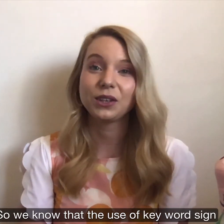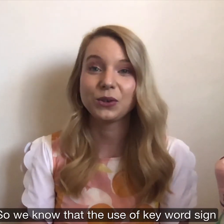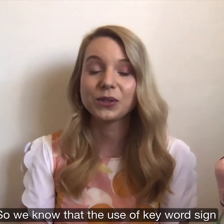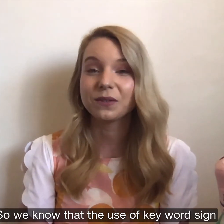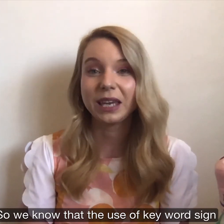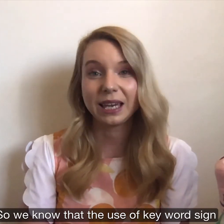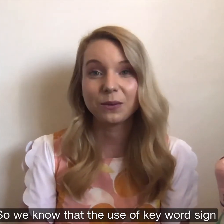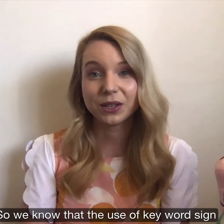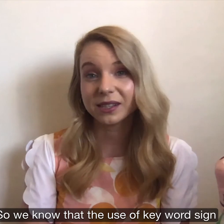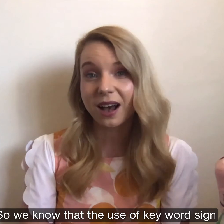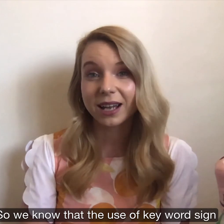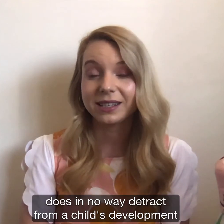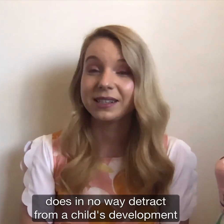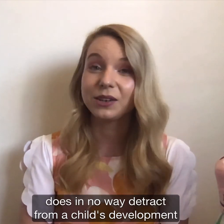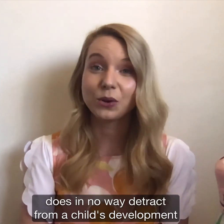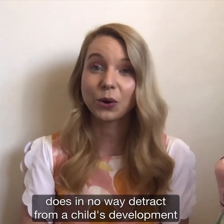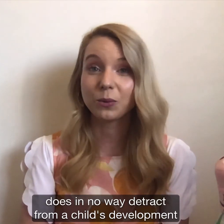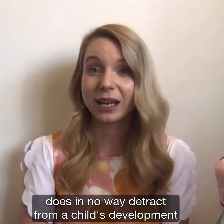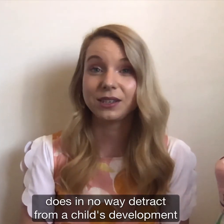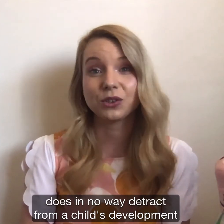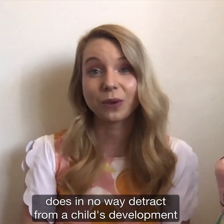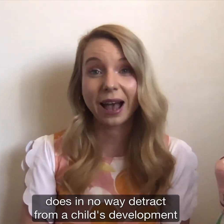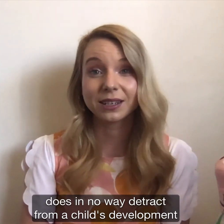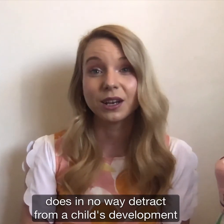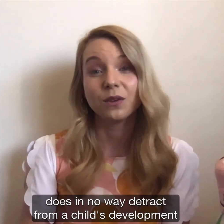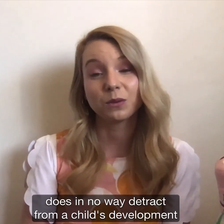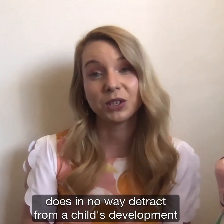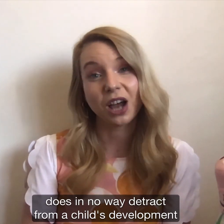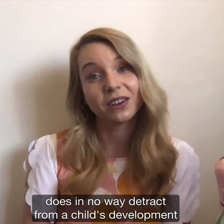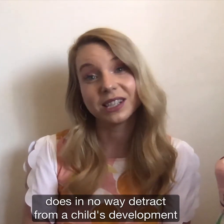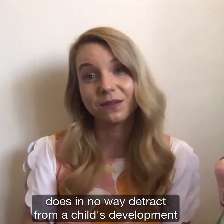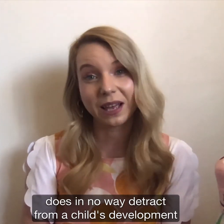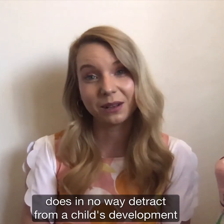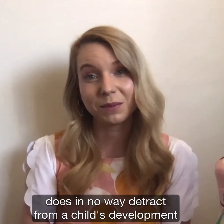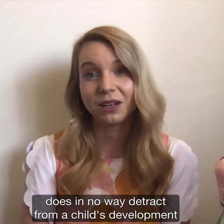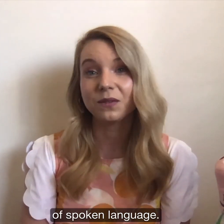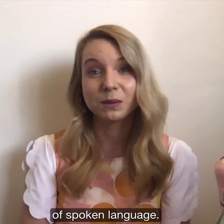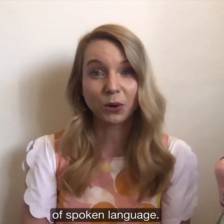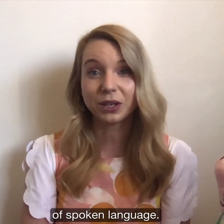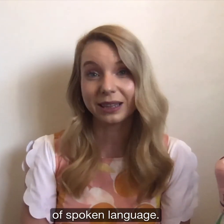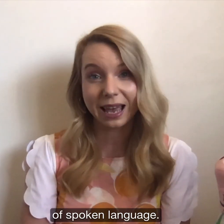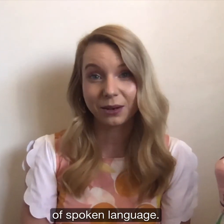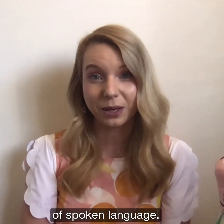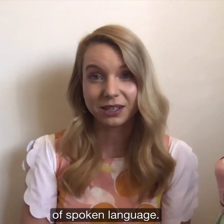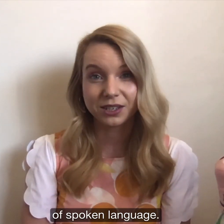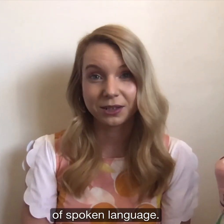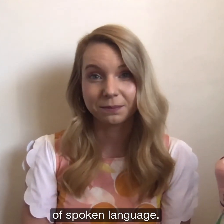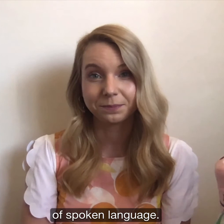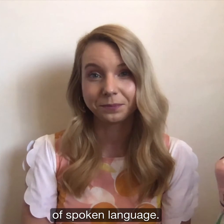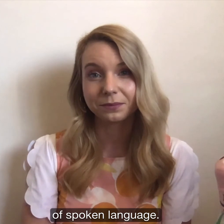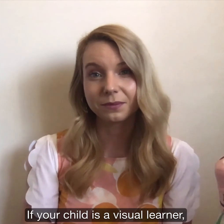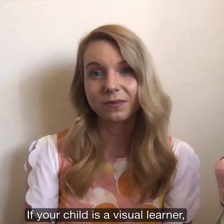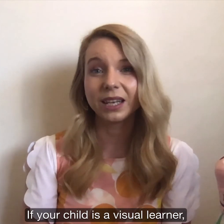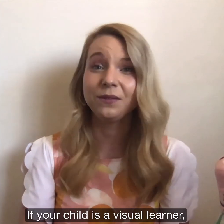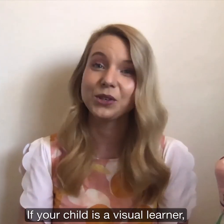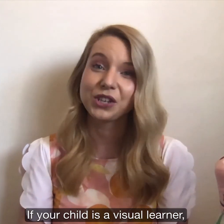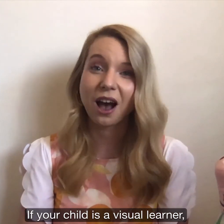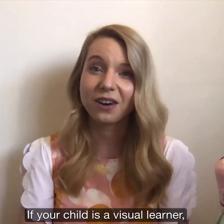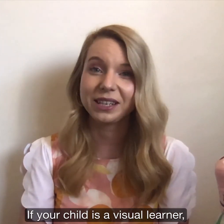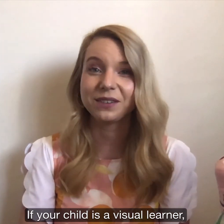use of keyword sign does in no way detract from a child's development of spoken language. If your child is a